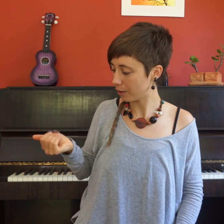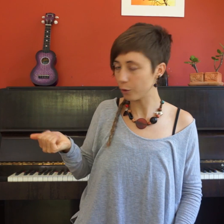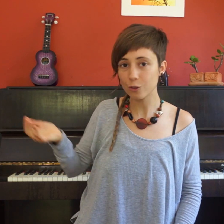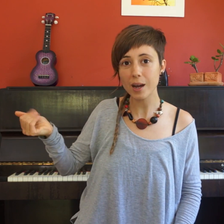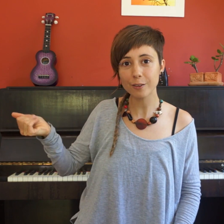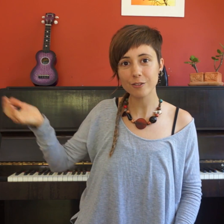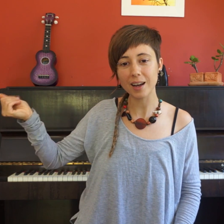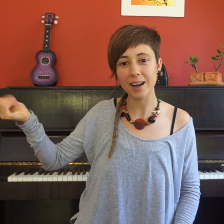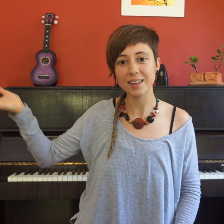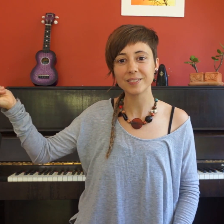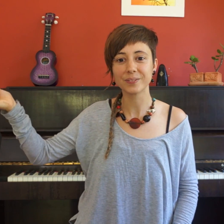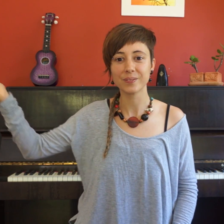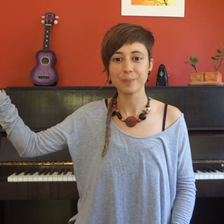or a dragonfly.